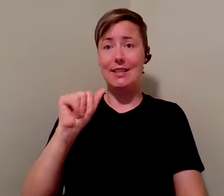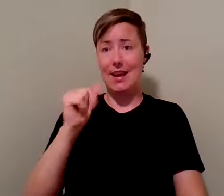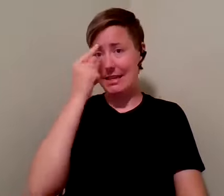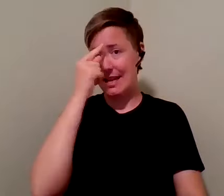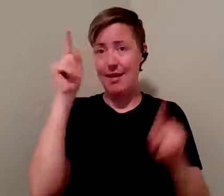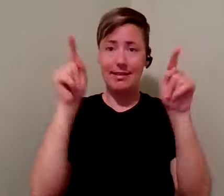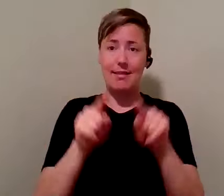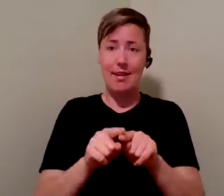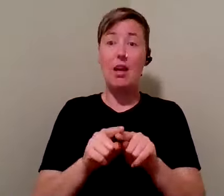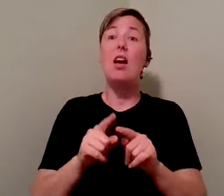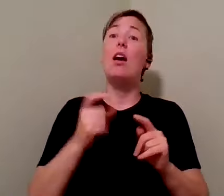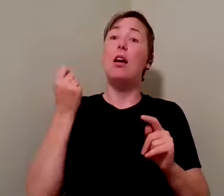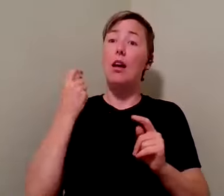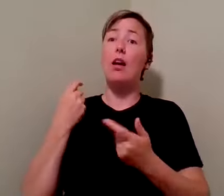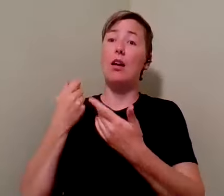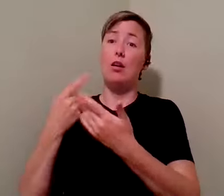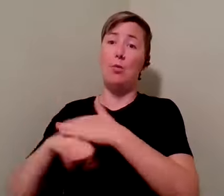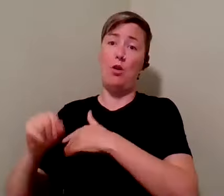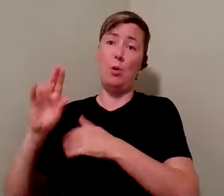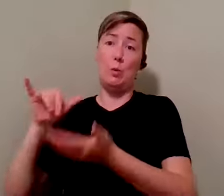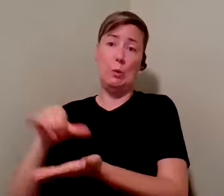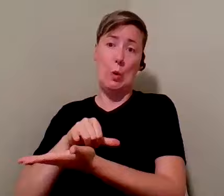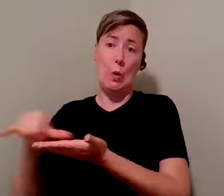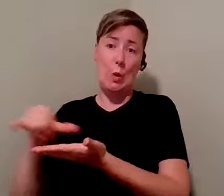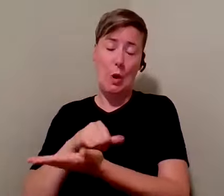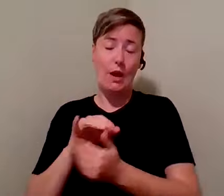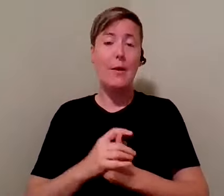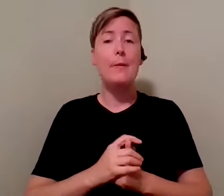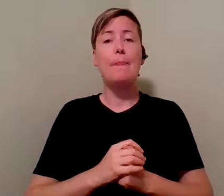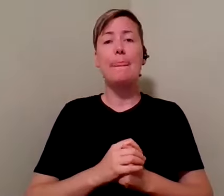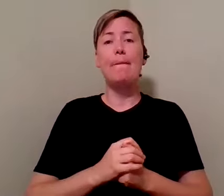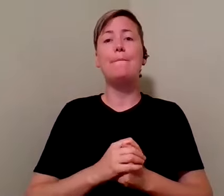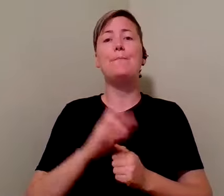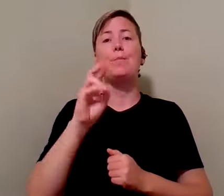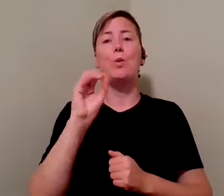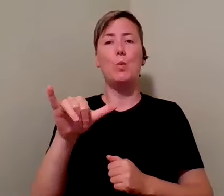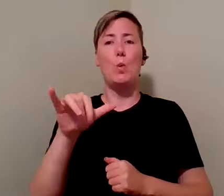The committee is pleased to introduce to you Roy T.